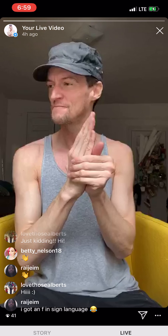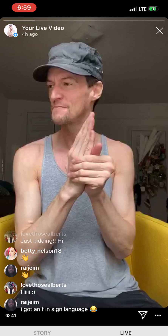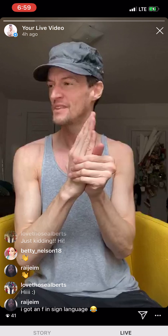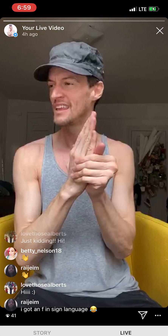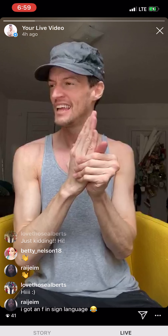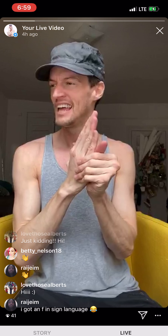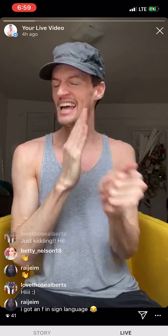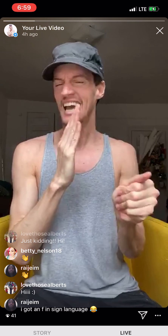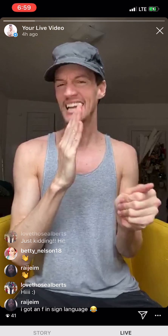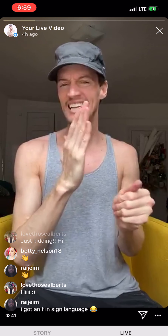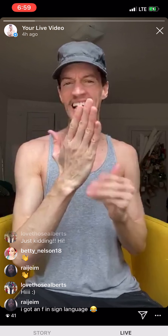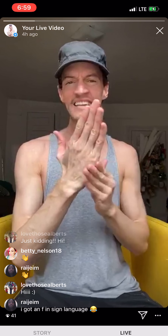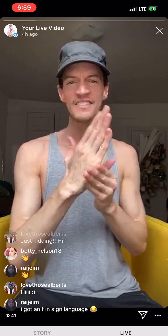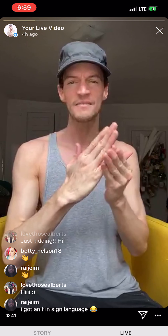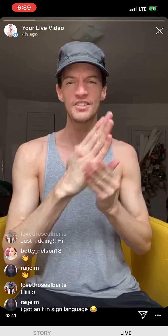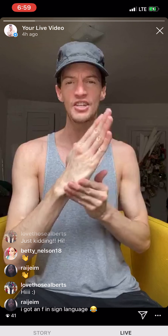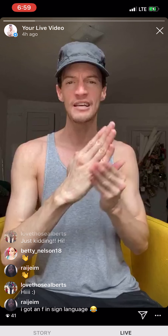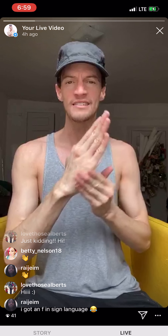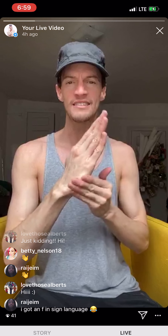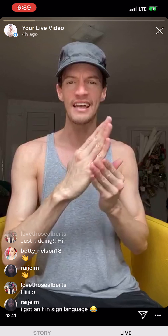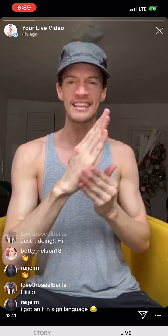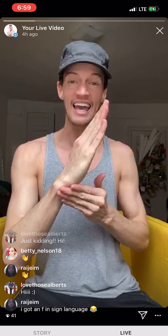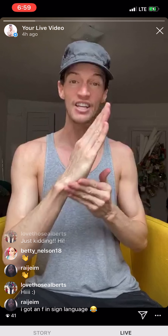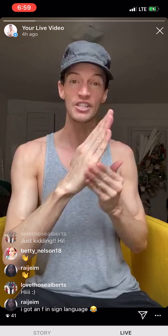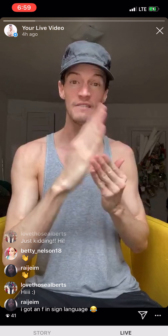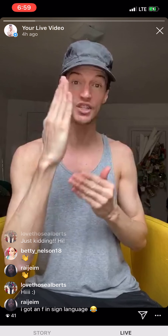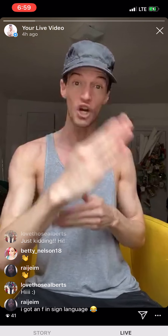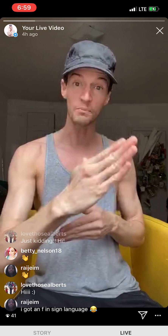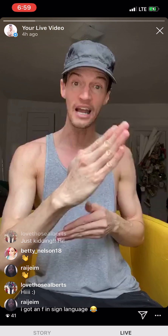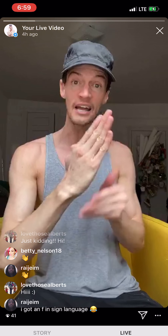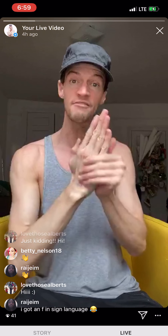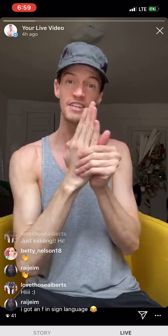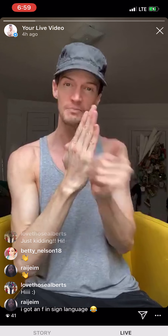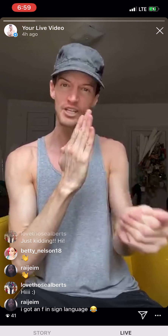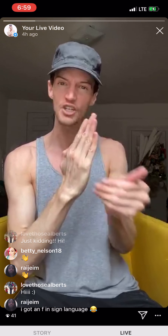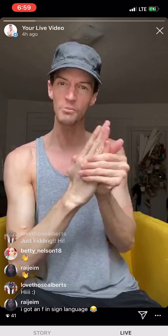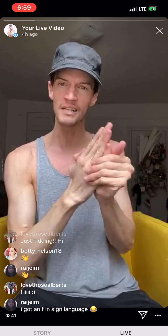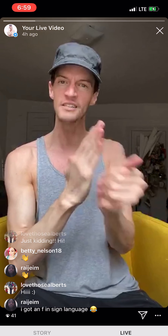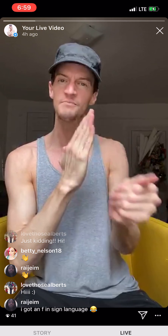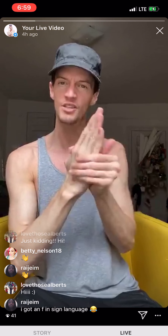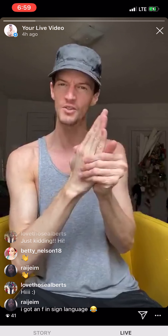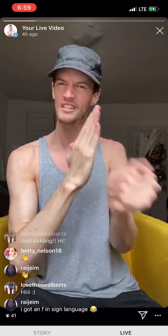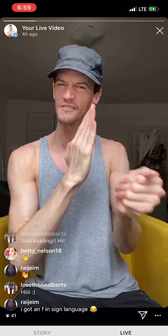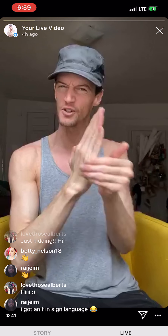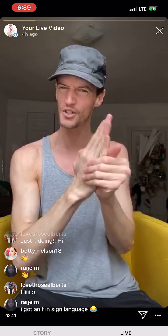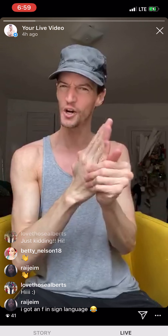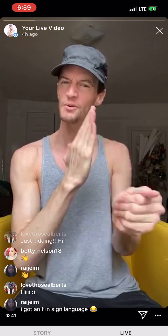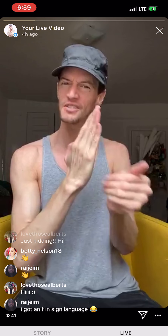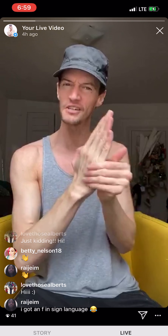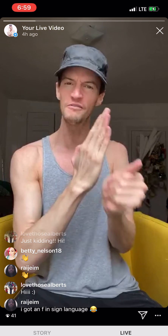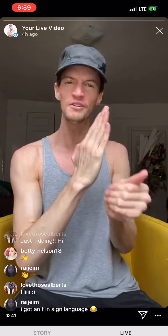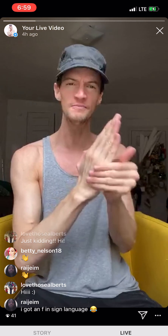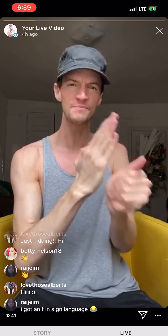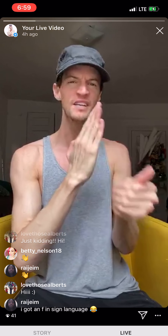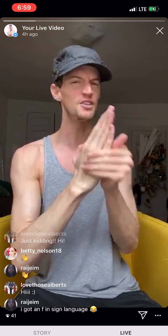Um it kind of suggests like the edge of a sharp knife and it's being sharpened. So it's like if you're sharp or skillful you're an